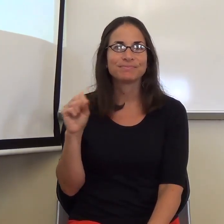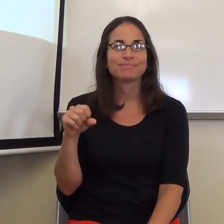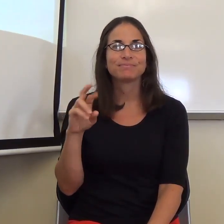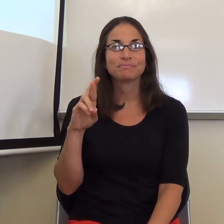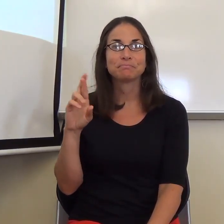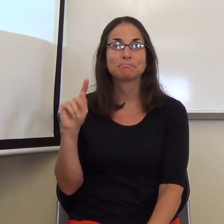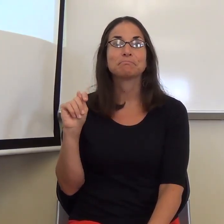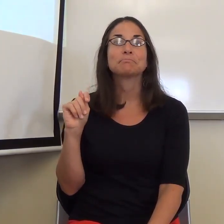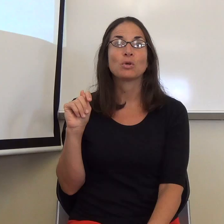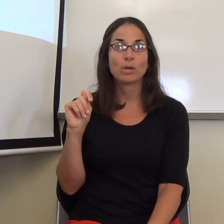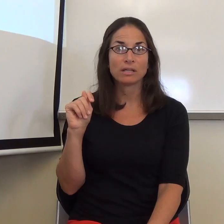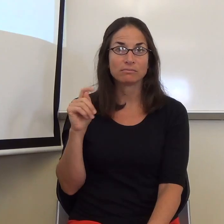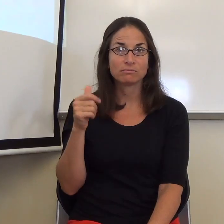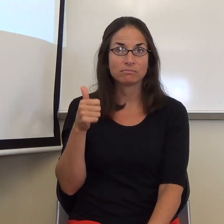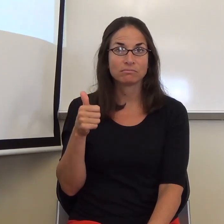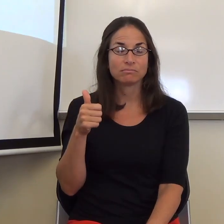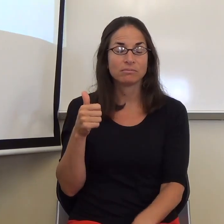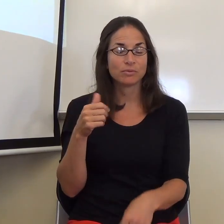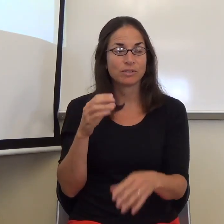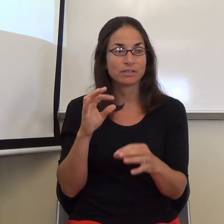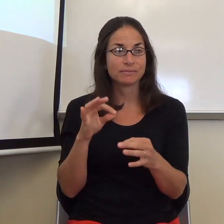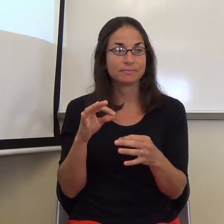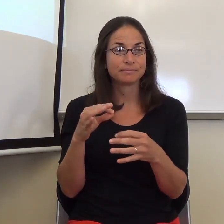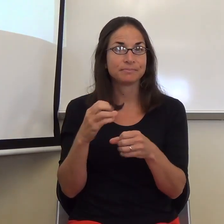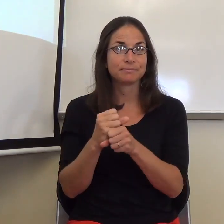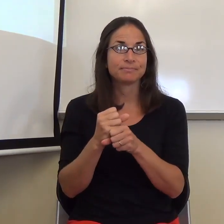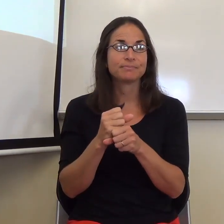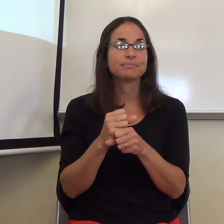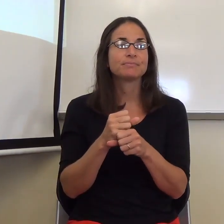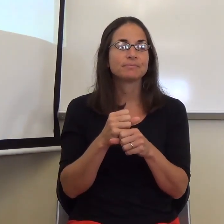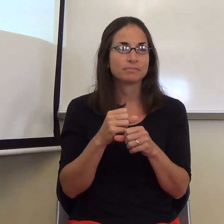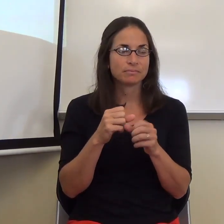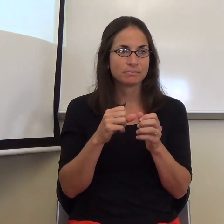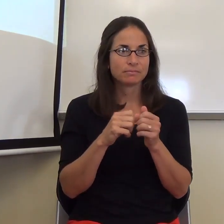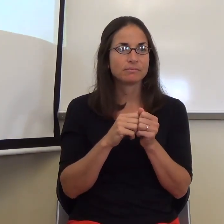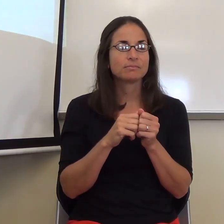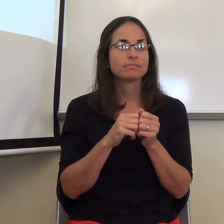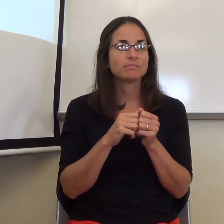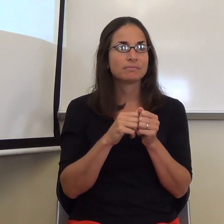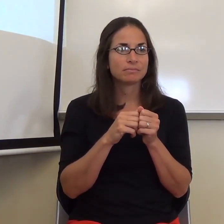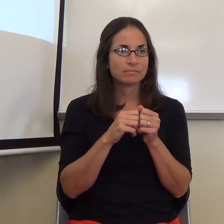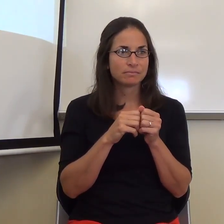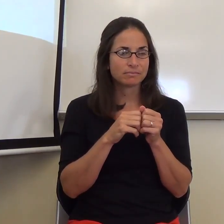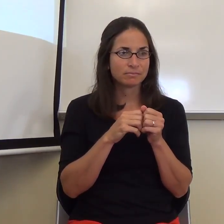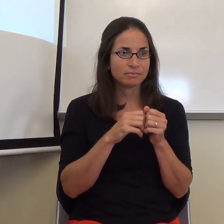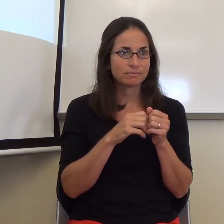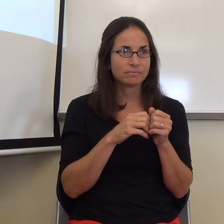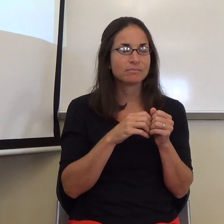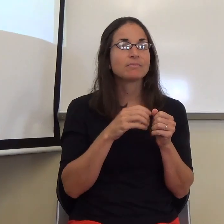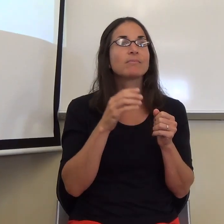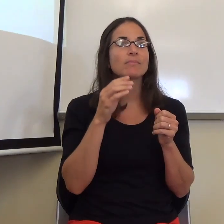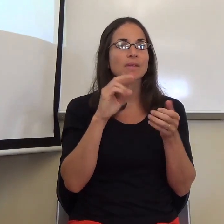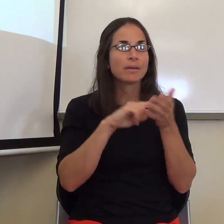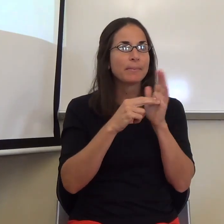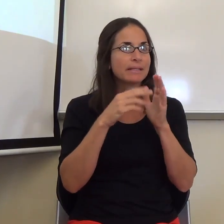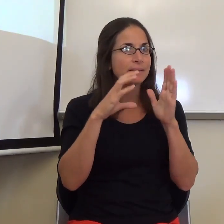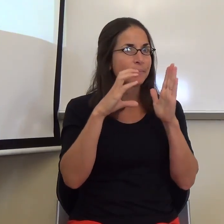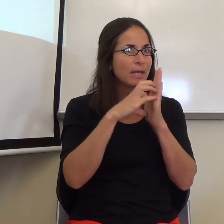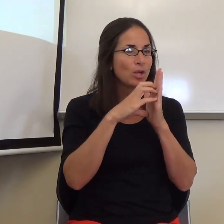shifting the direction of the paragraph, they circle it, because they know that's an important clue to how this paragraph